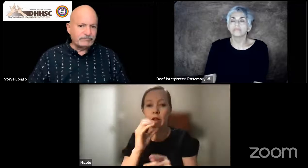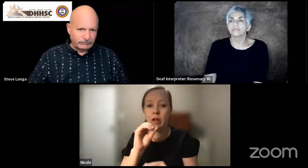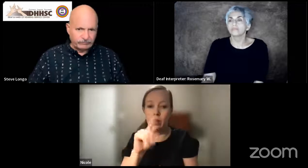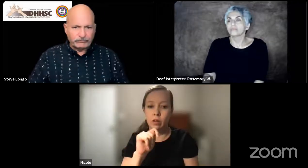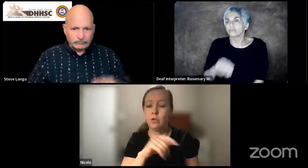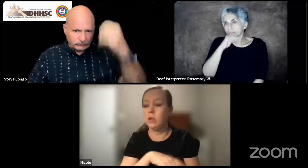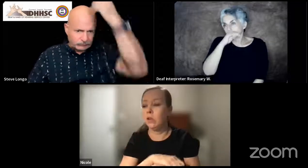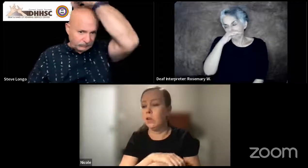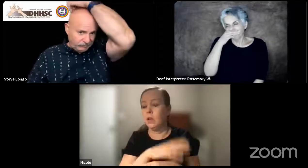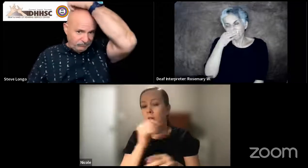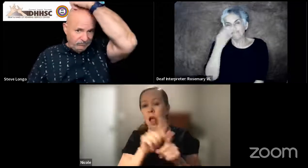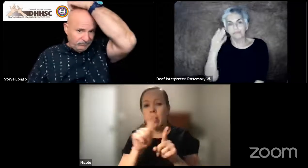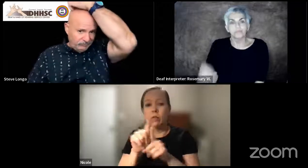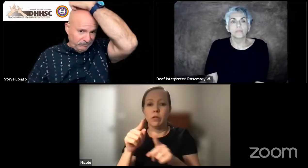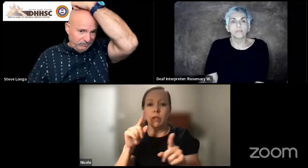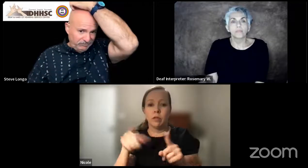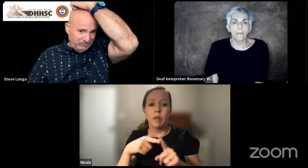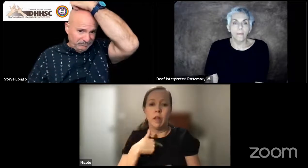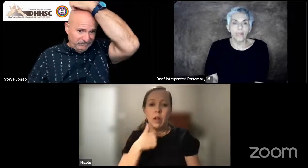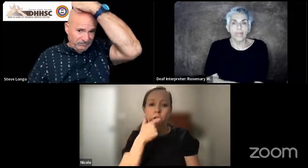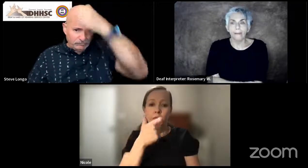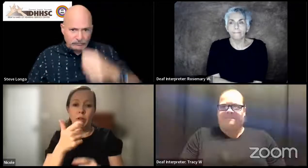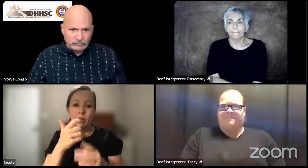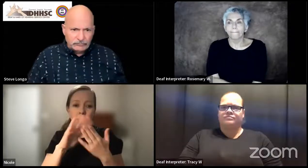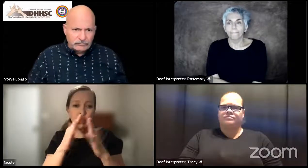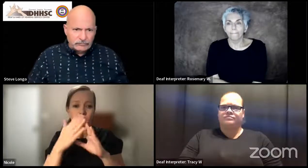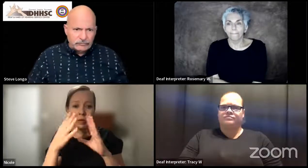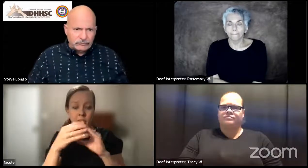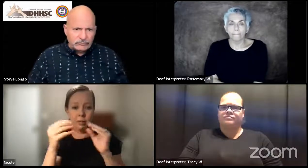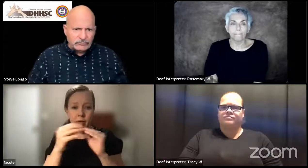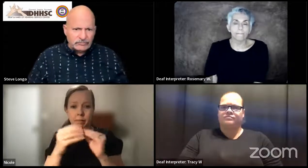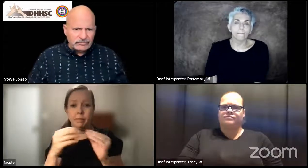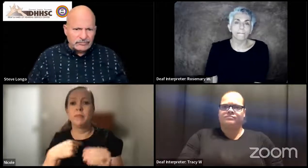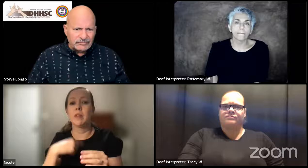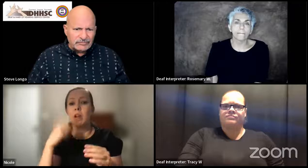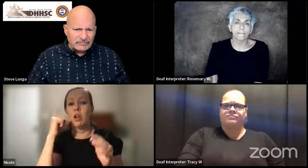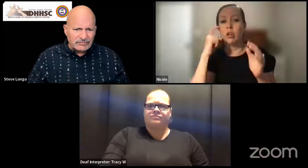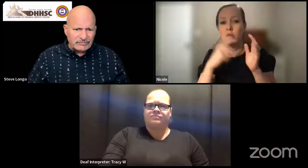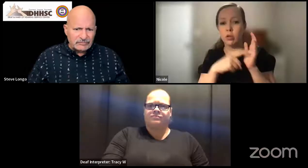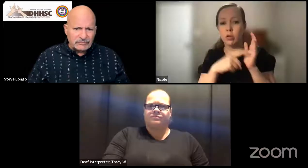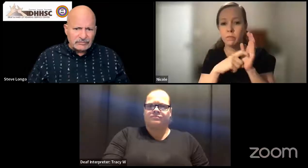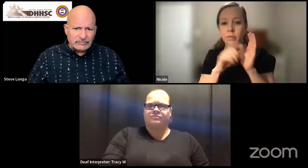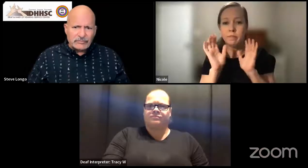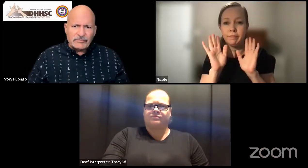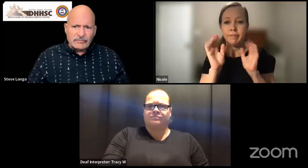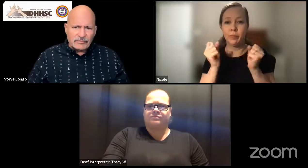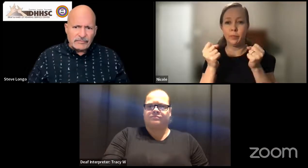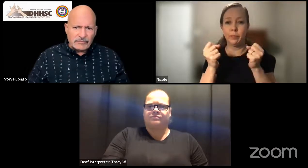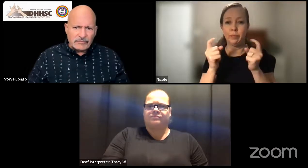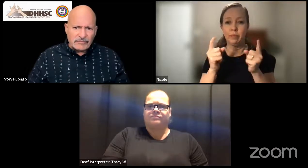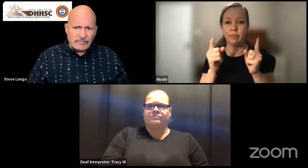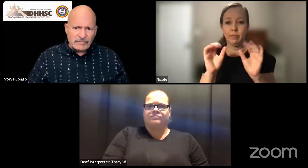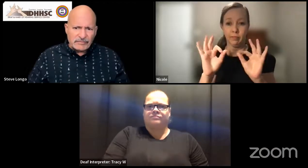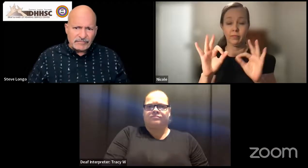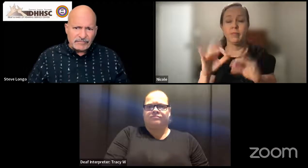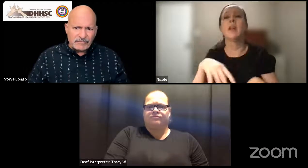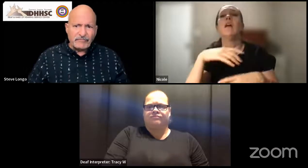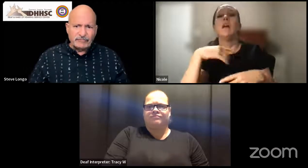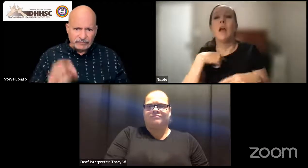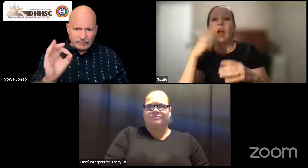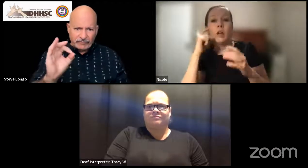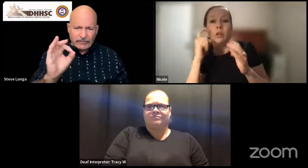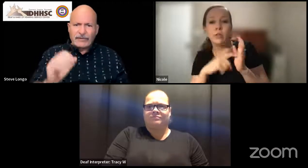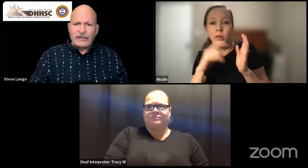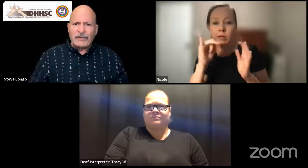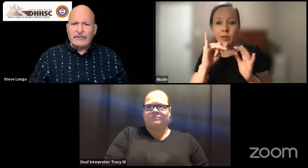What we would need to know exactly what kind of technology we would need. And then I did notice, oh, hold on,